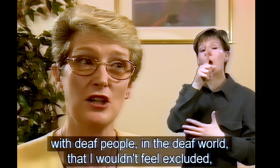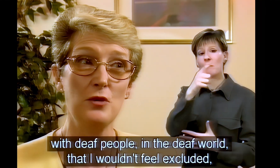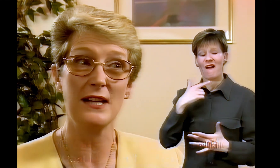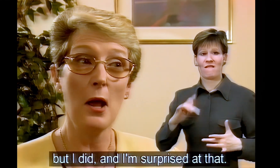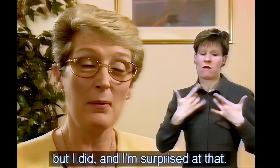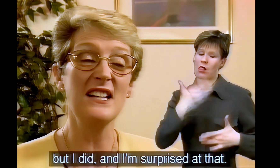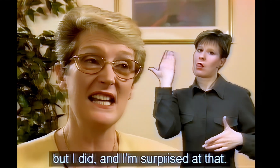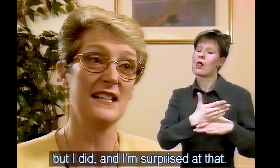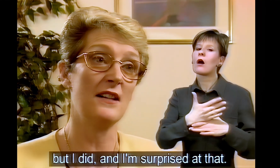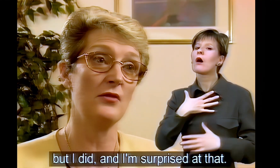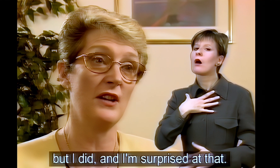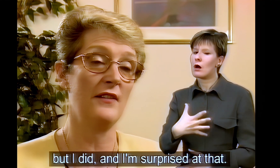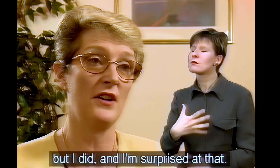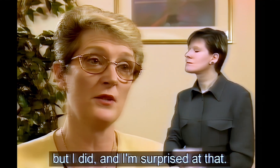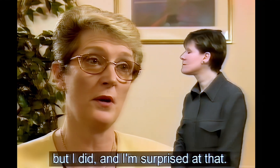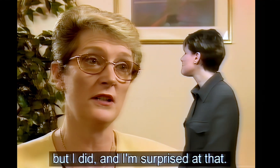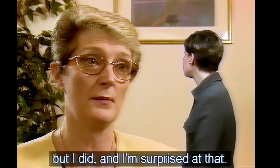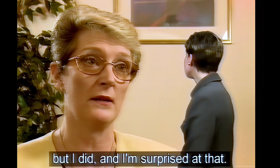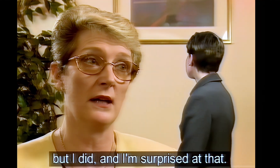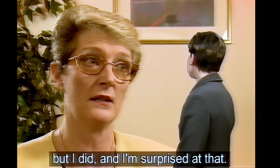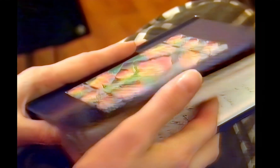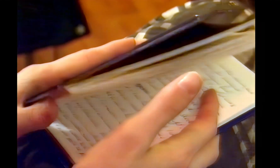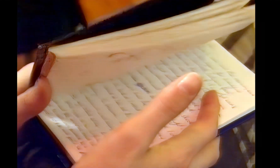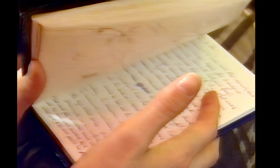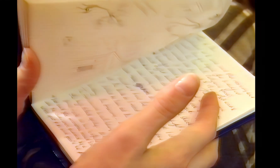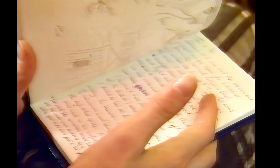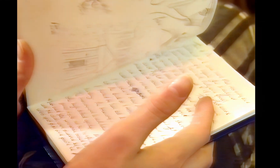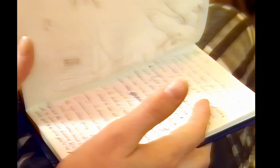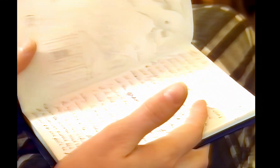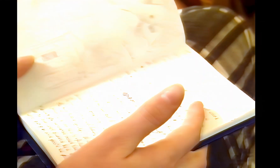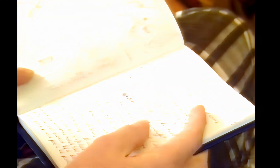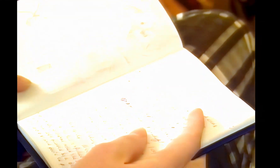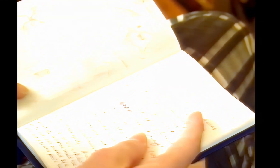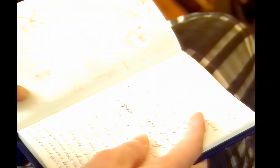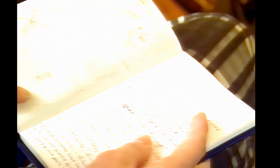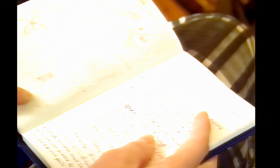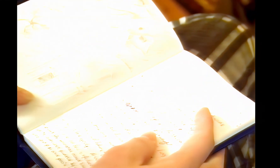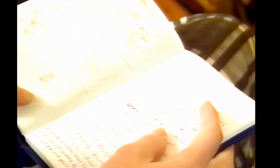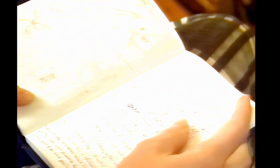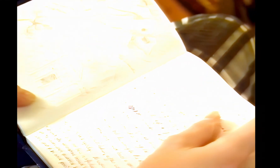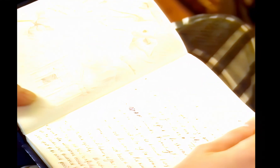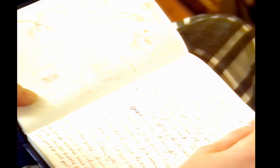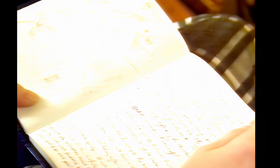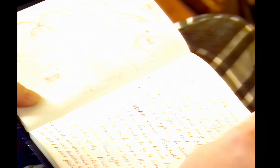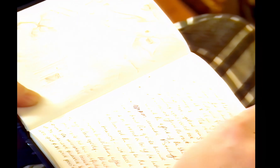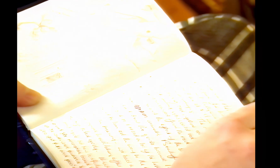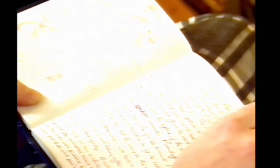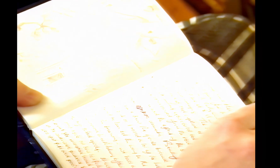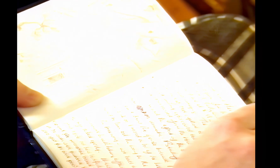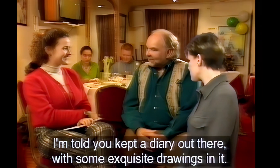excluded. But I did, and I was really very surprised about that. The little birds told me that you kept a diary whilst